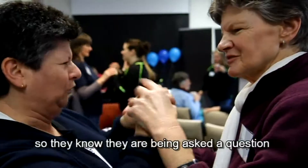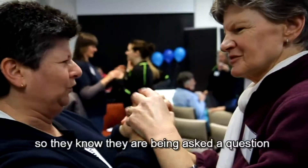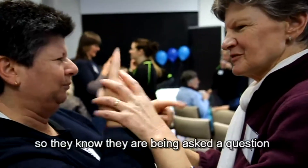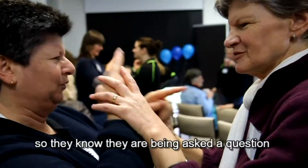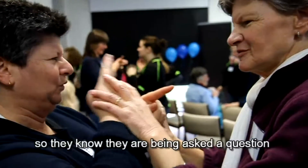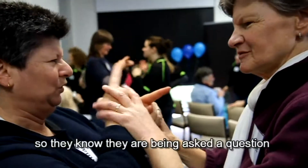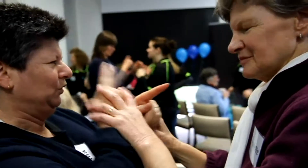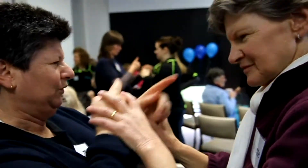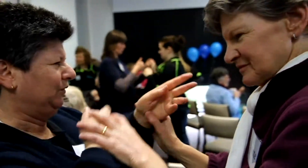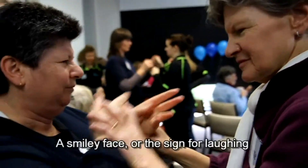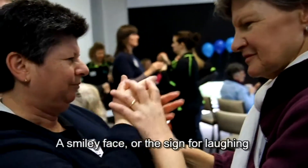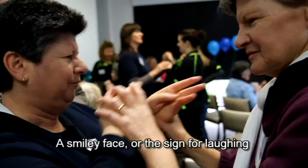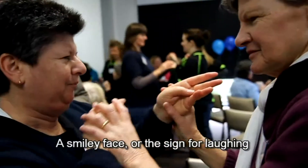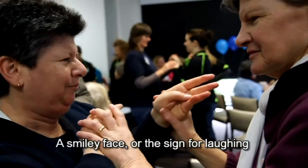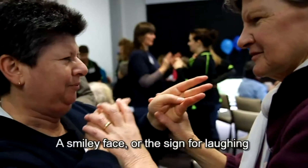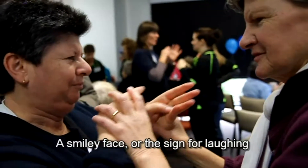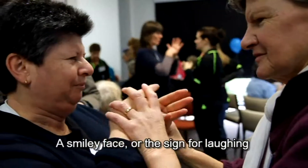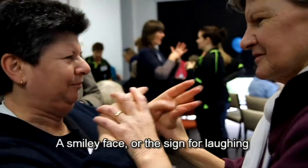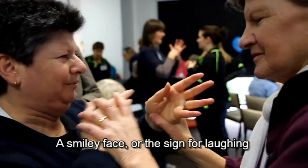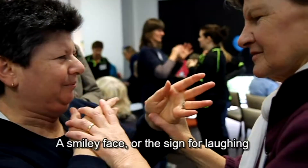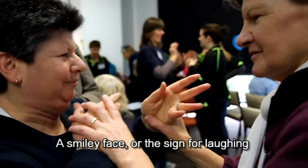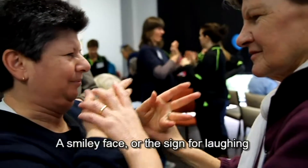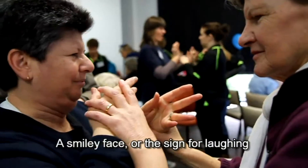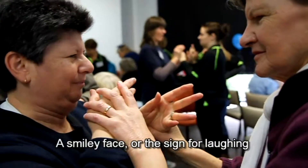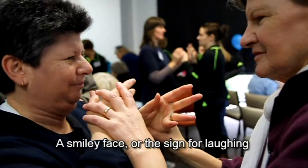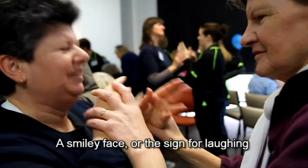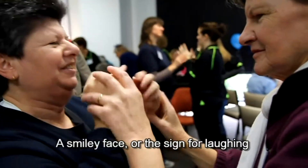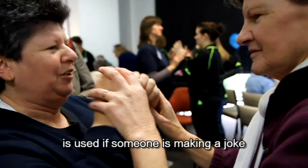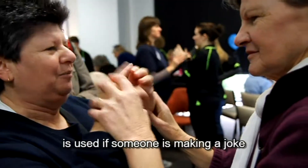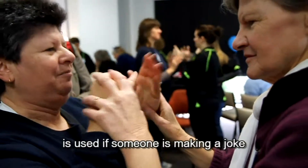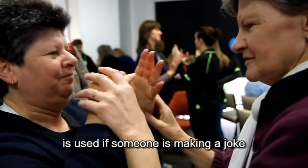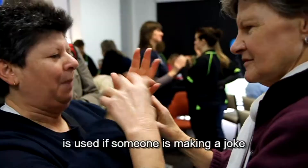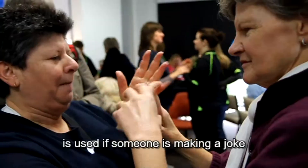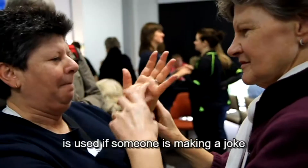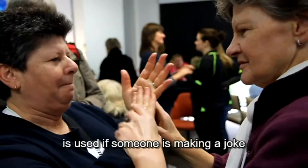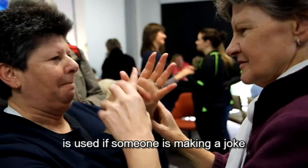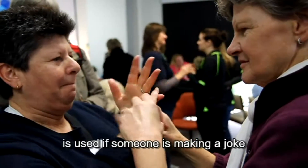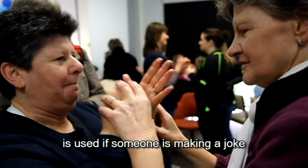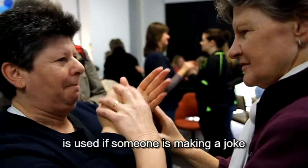question. A smiley face or the sign for laughing is used if someone is making a joke.